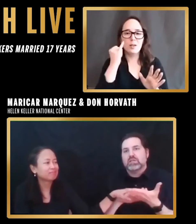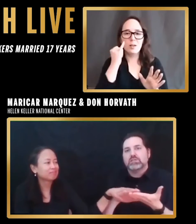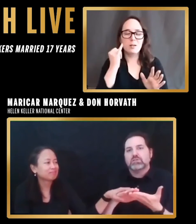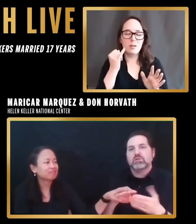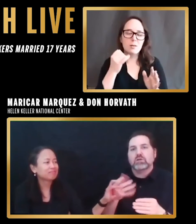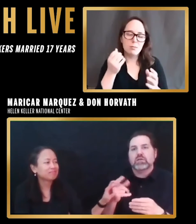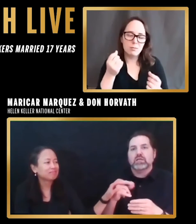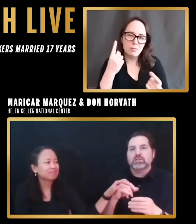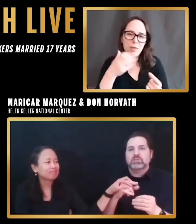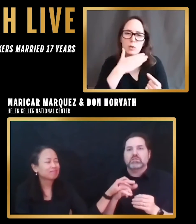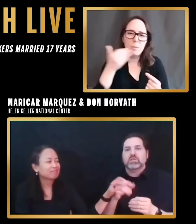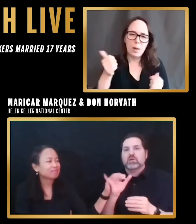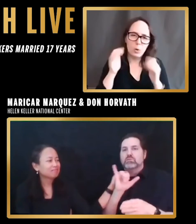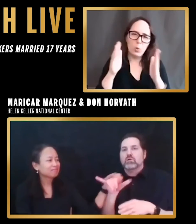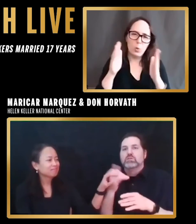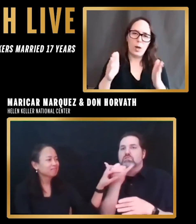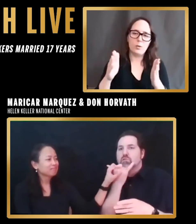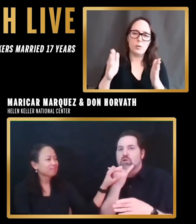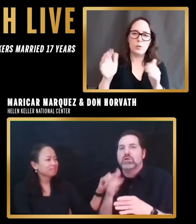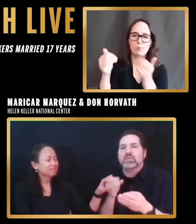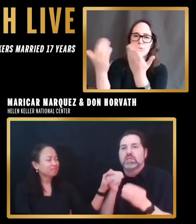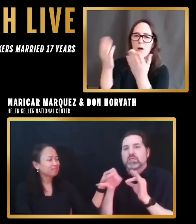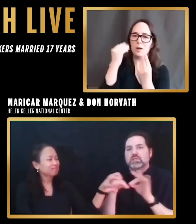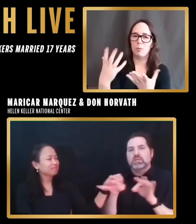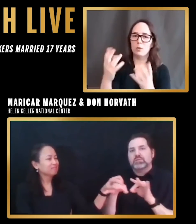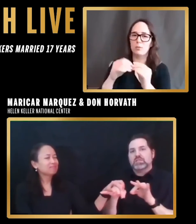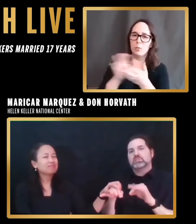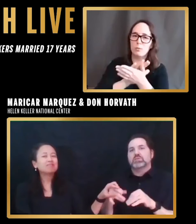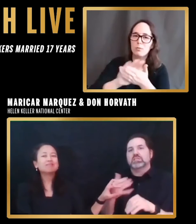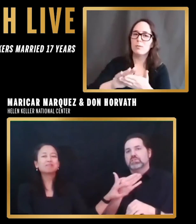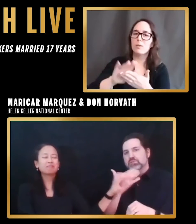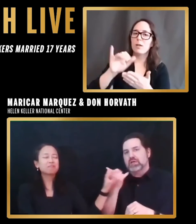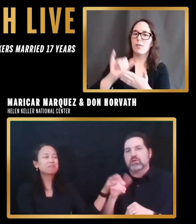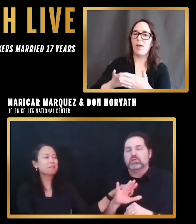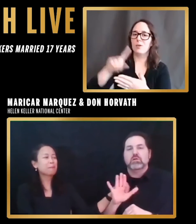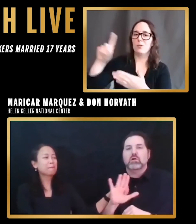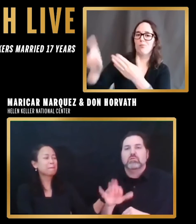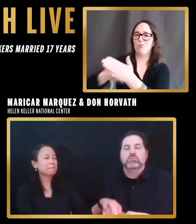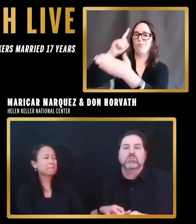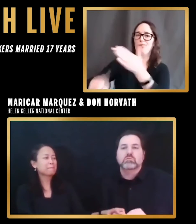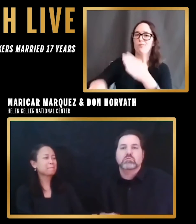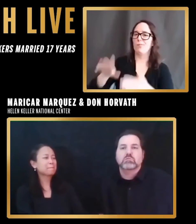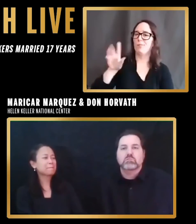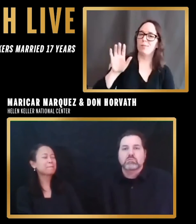that's nicer than to say, oh no, you're wrong. Let me explain this better. No.